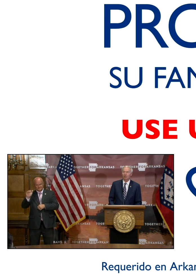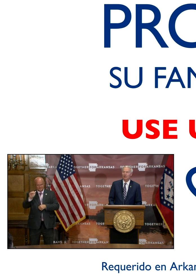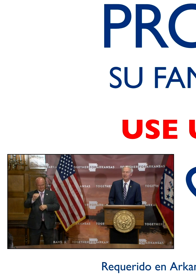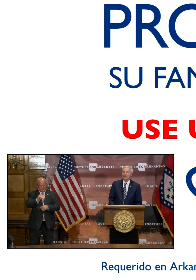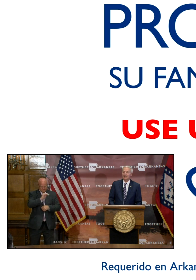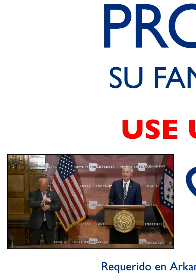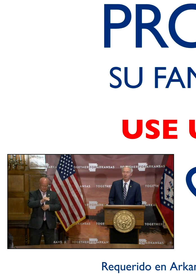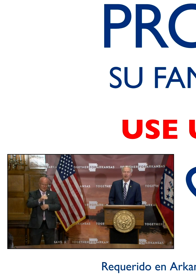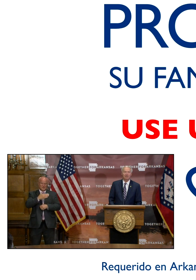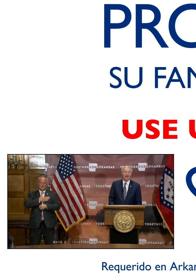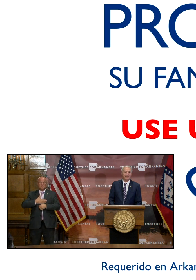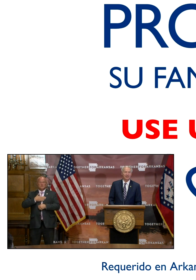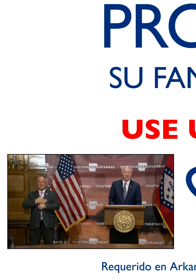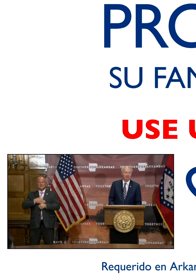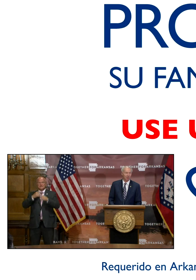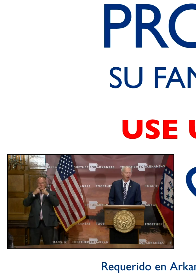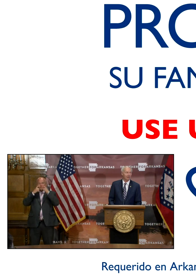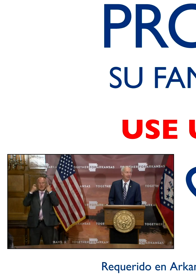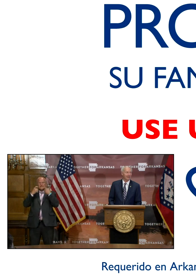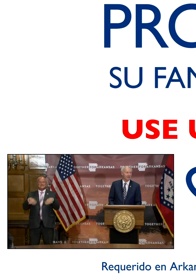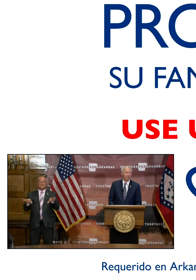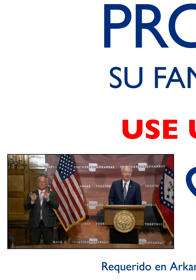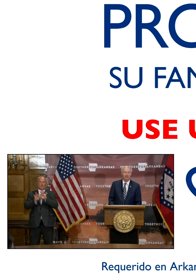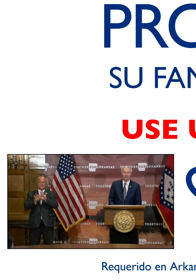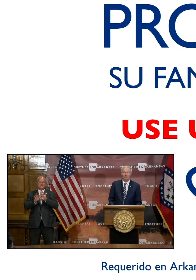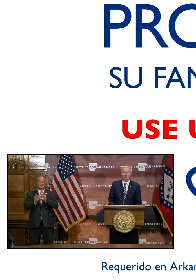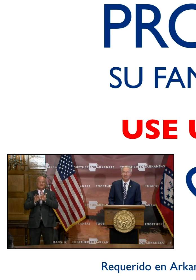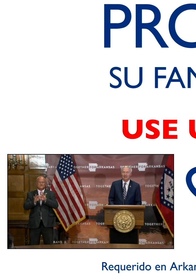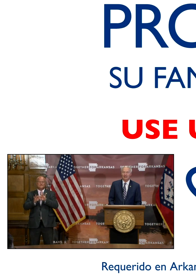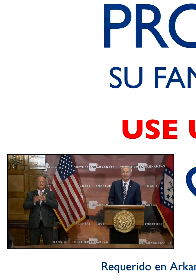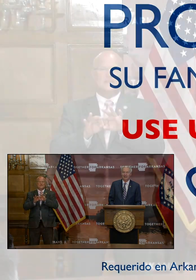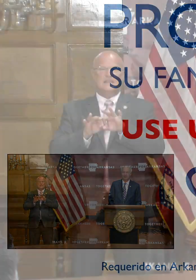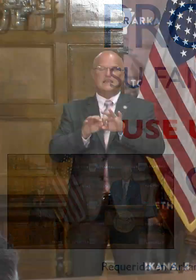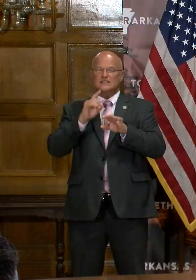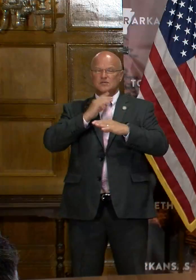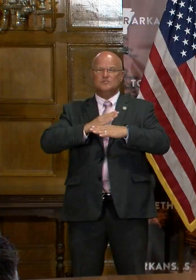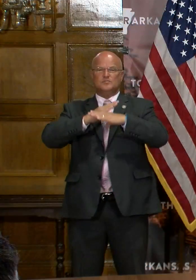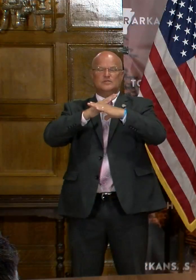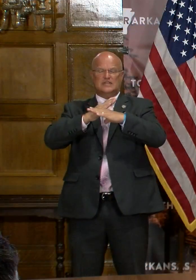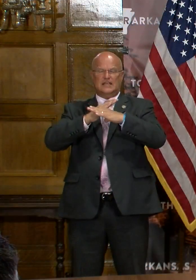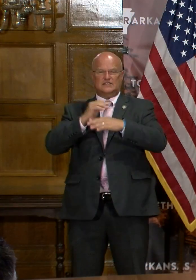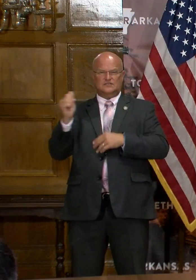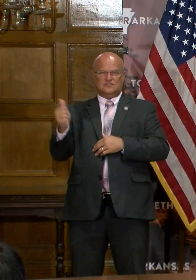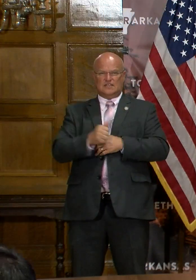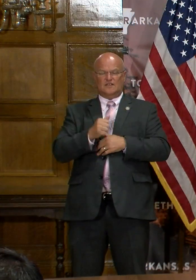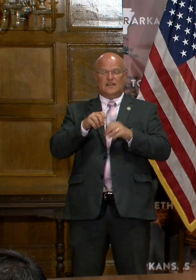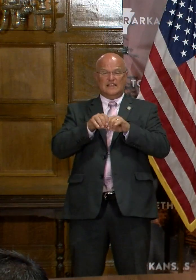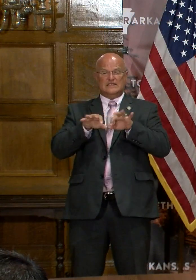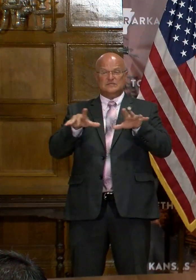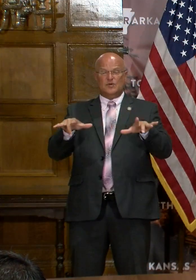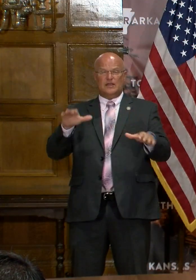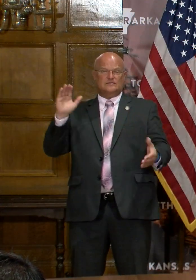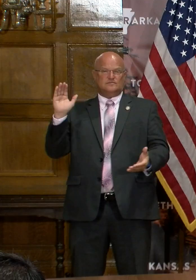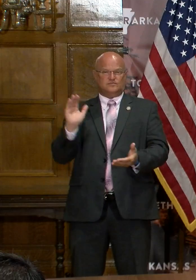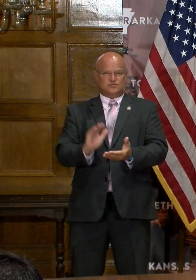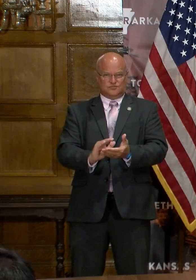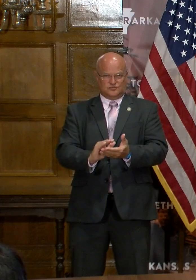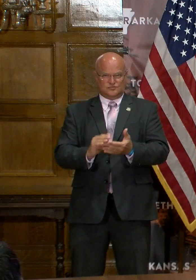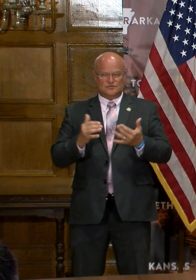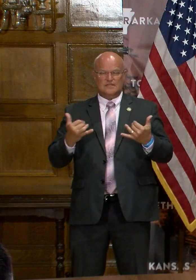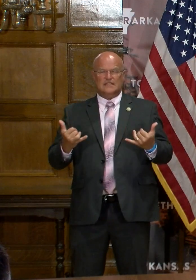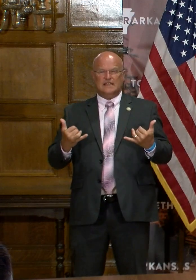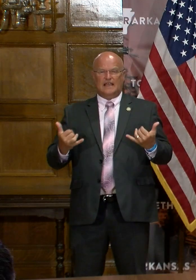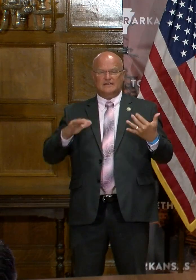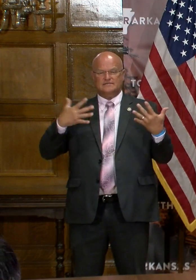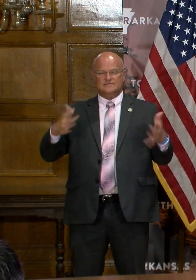remind everyone that wearing a mask is important and is a great tool to reduce the spread of the virus. With that,